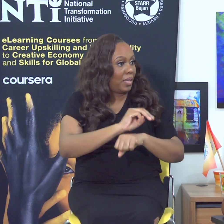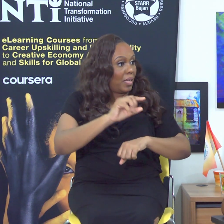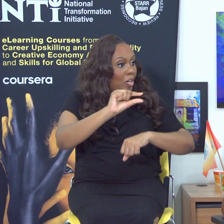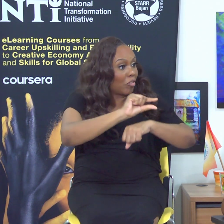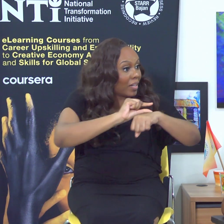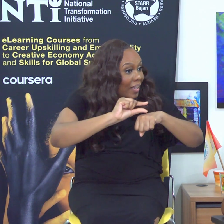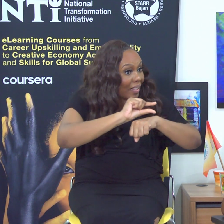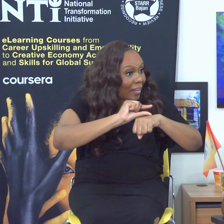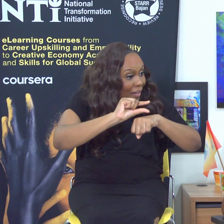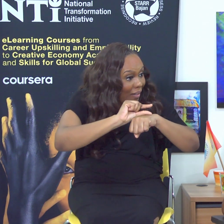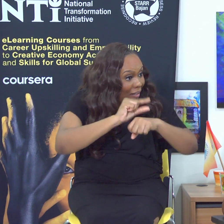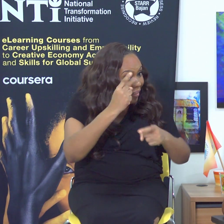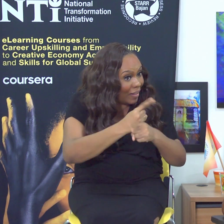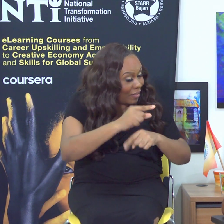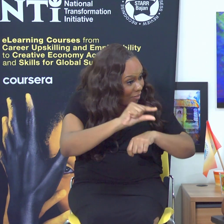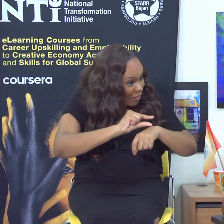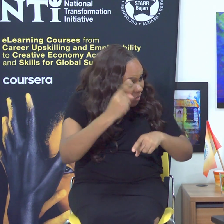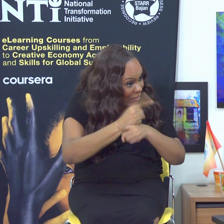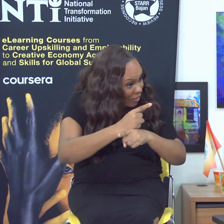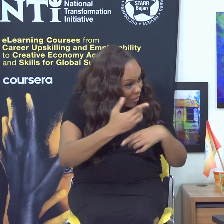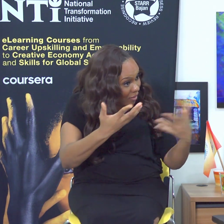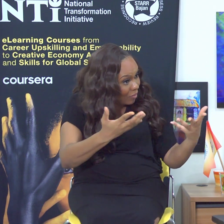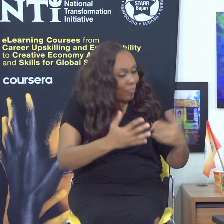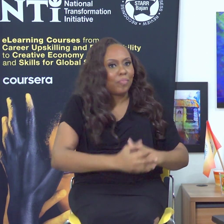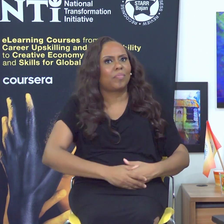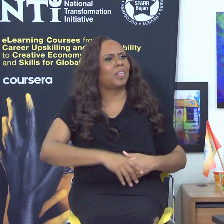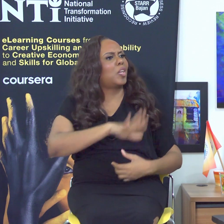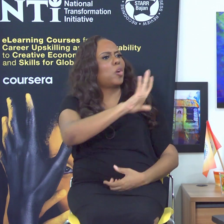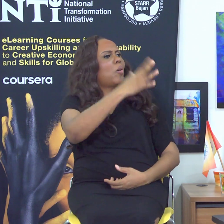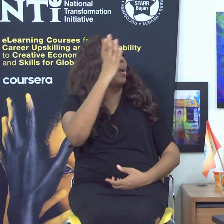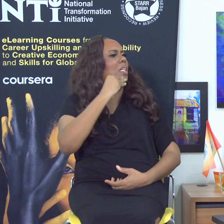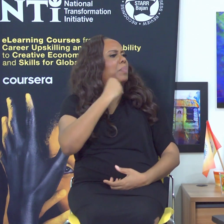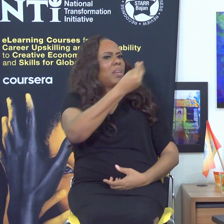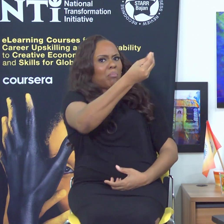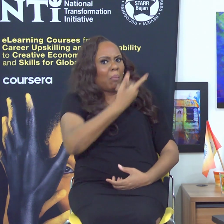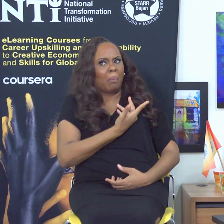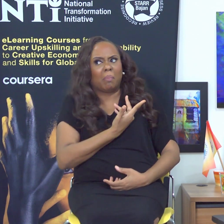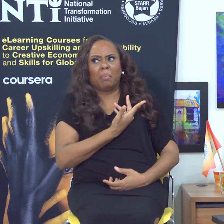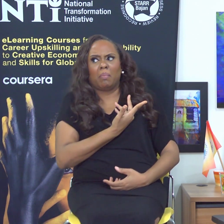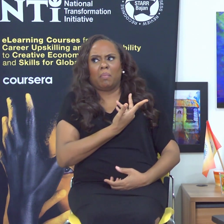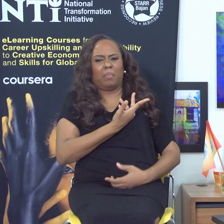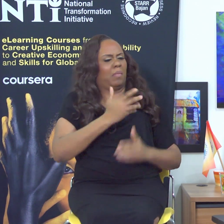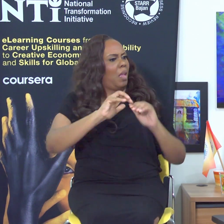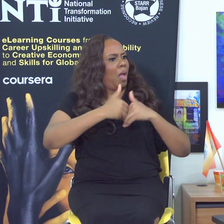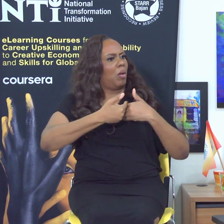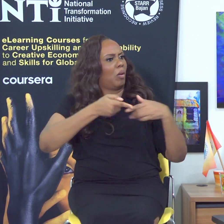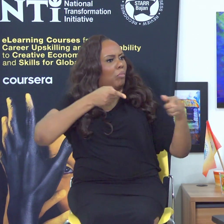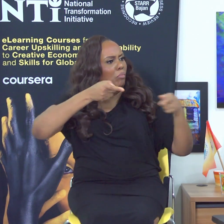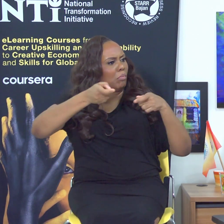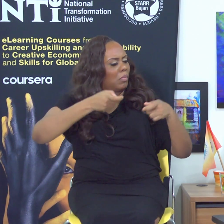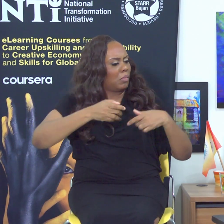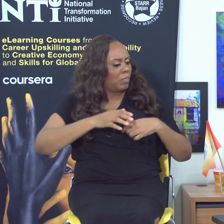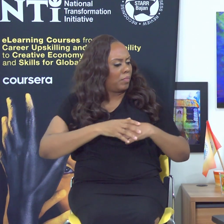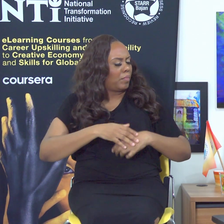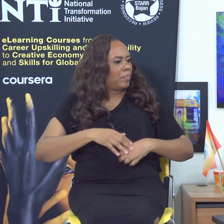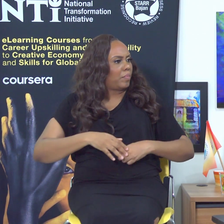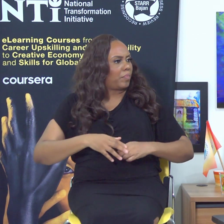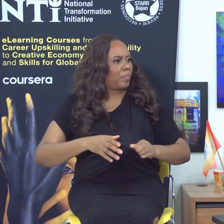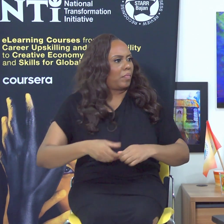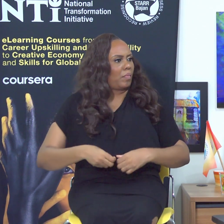Isle, Grenada. Can you tell us a bit about that experience and how you managed in a, I would